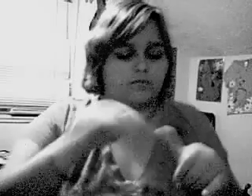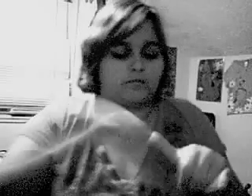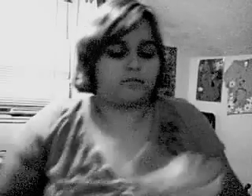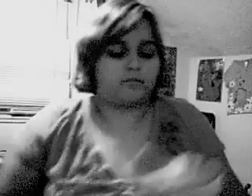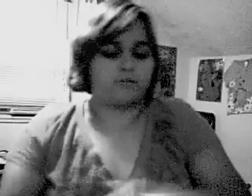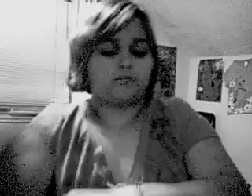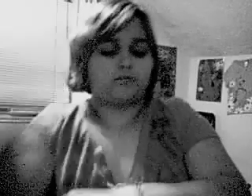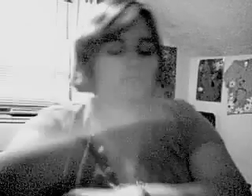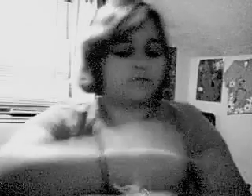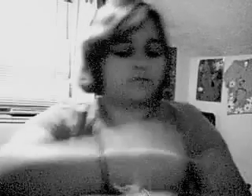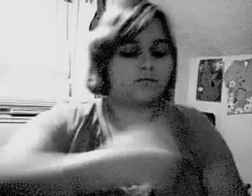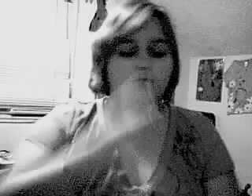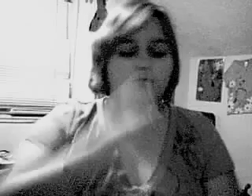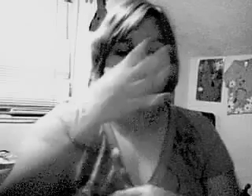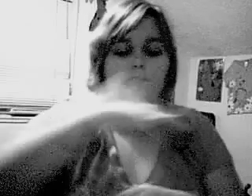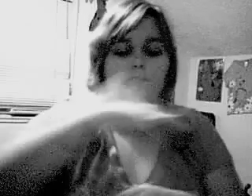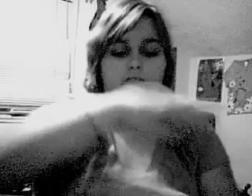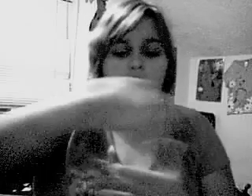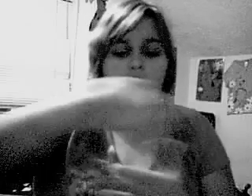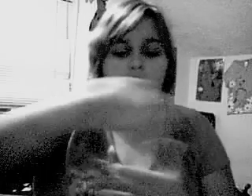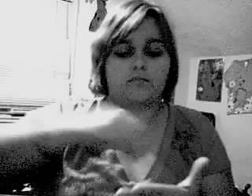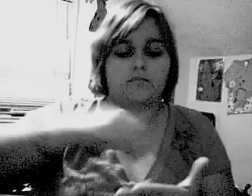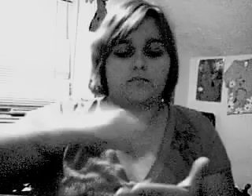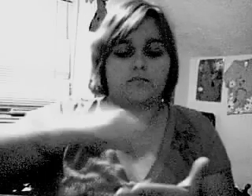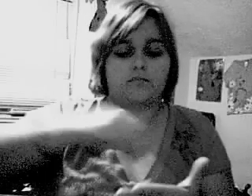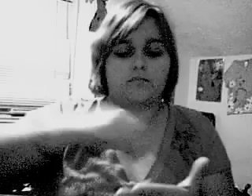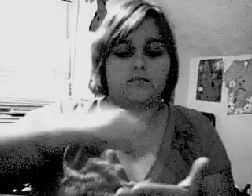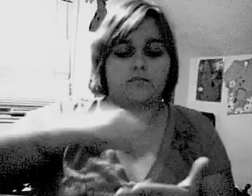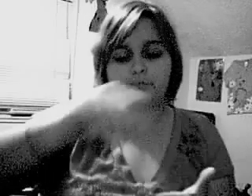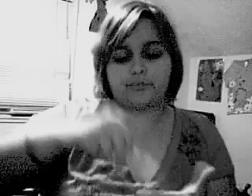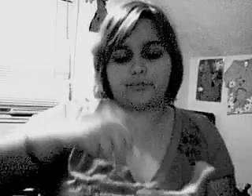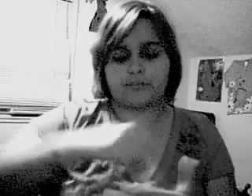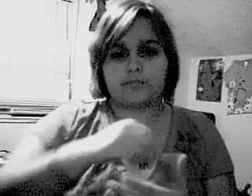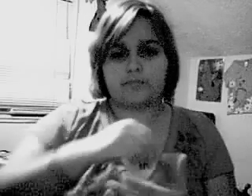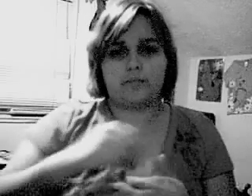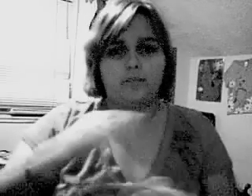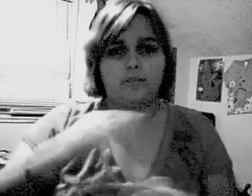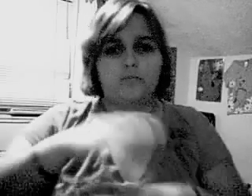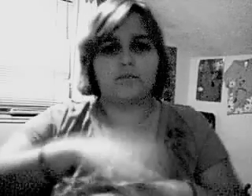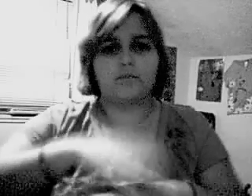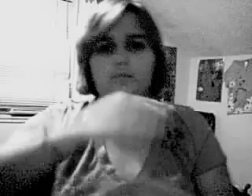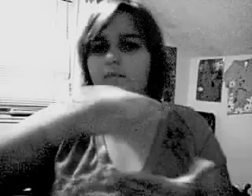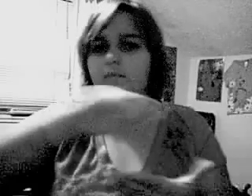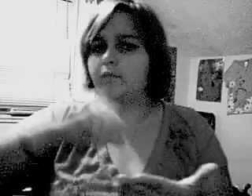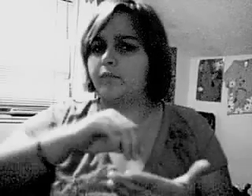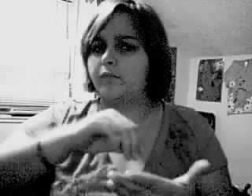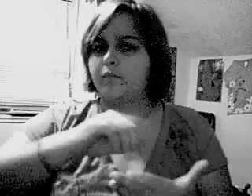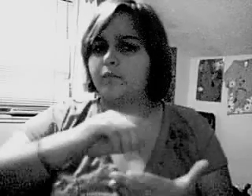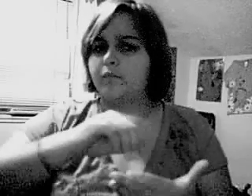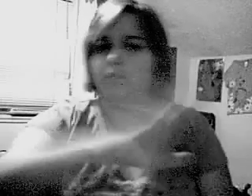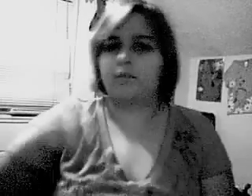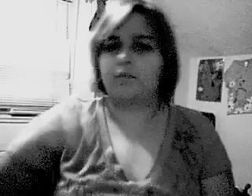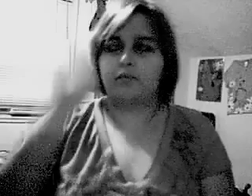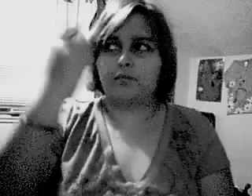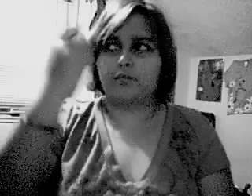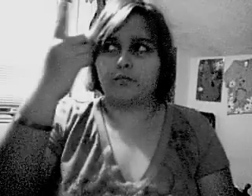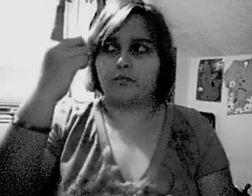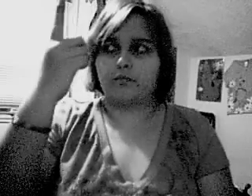to spend a day warm on the sand? Betcha on land, they understand,